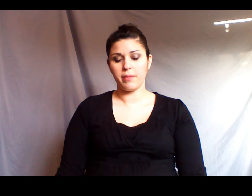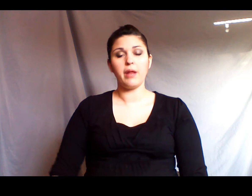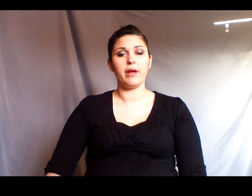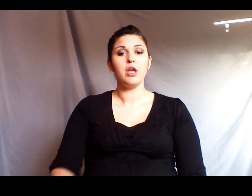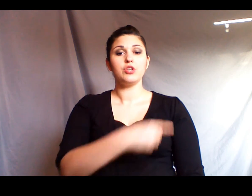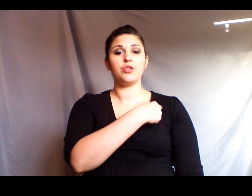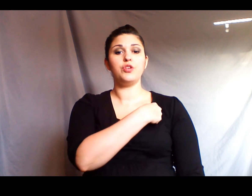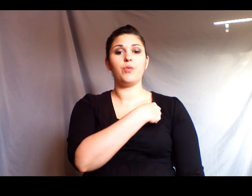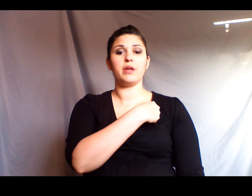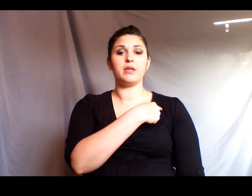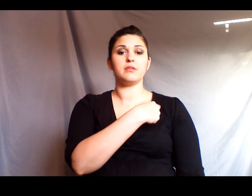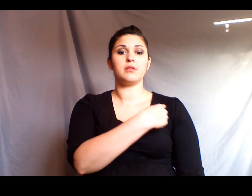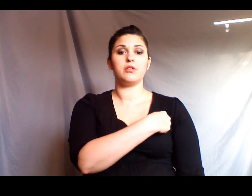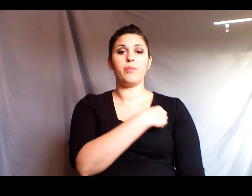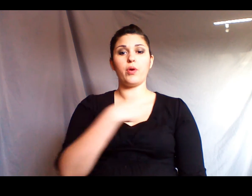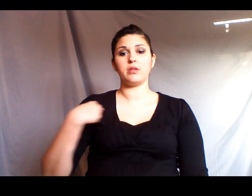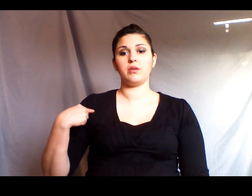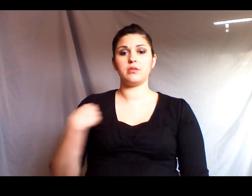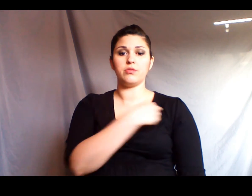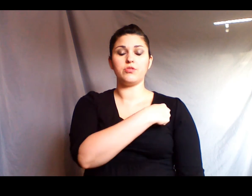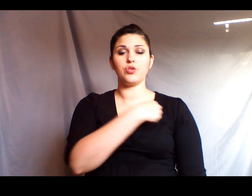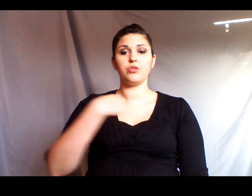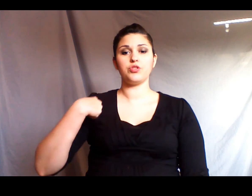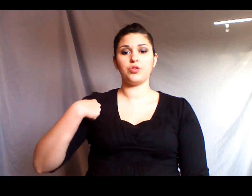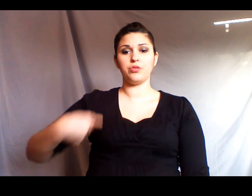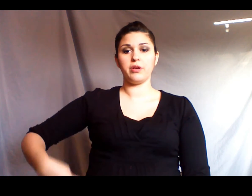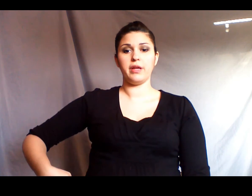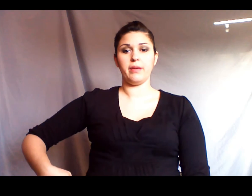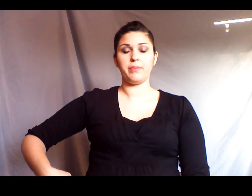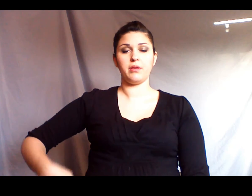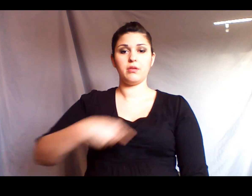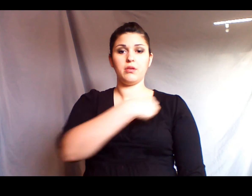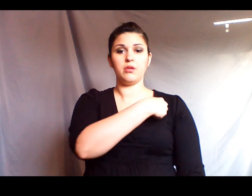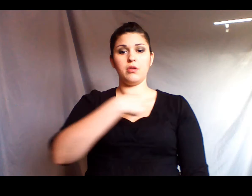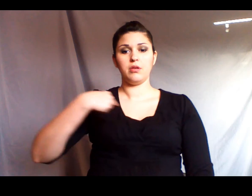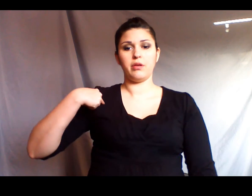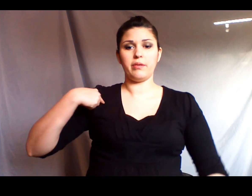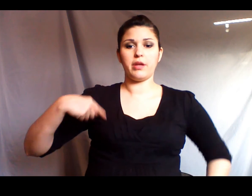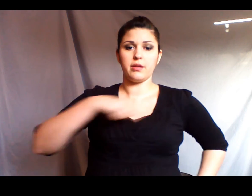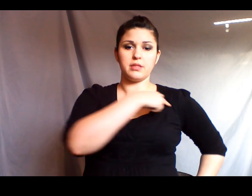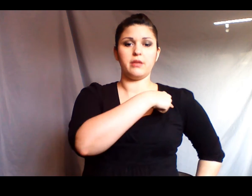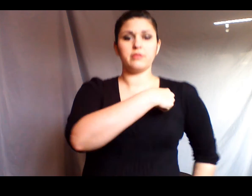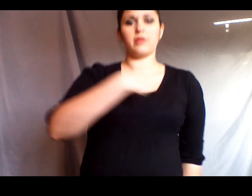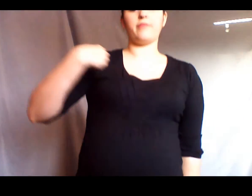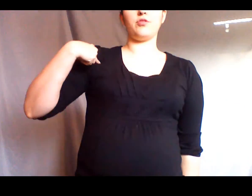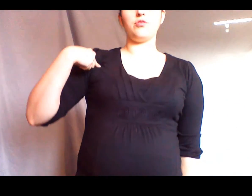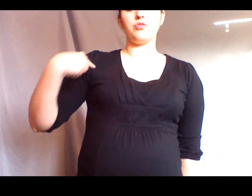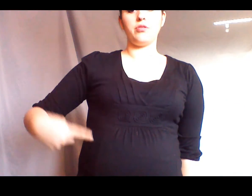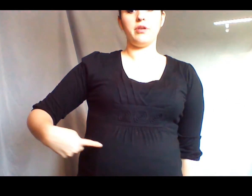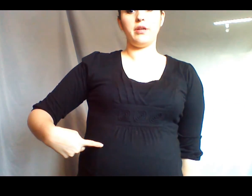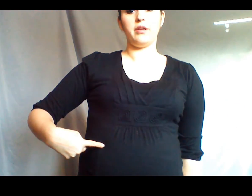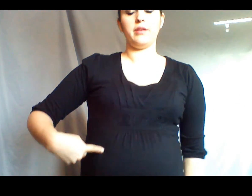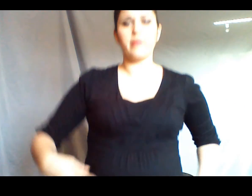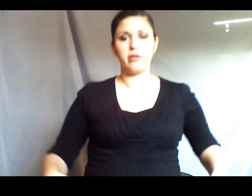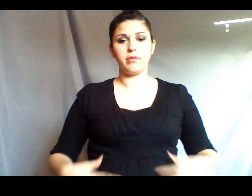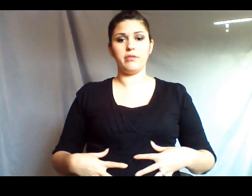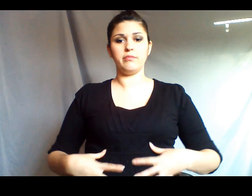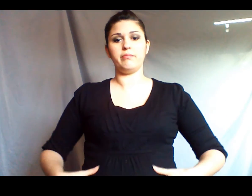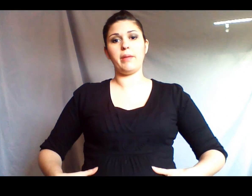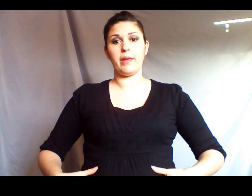Anyway, so the new one is you point to shoulder, shoulder, hip. Oh, you can't see it. Sorry. Shoulder, shoulder, down here. Well, my baby